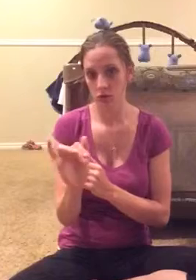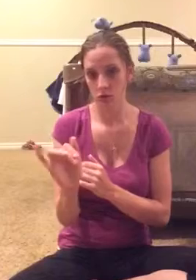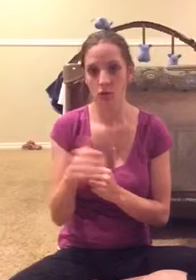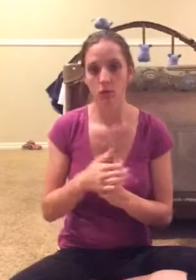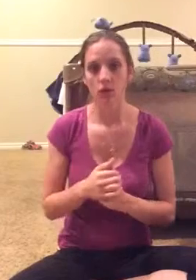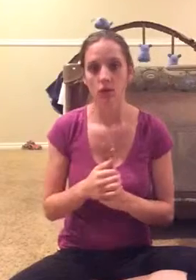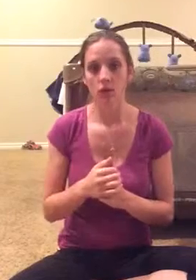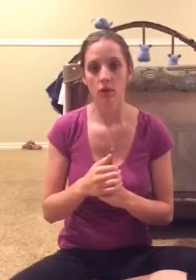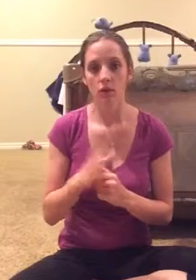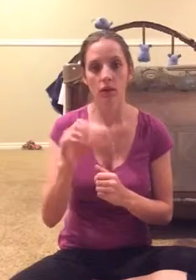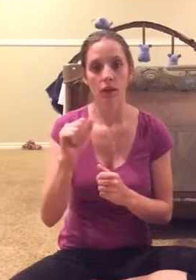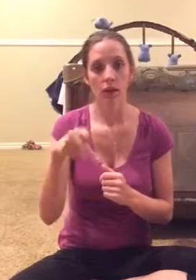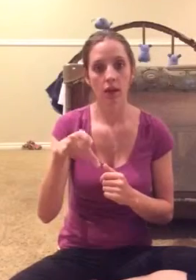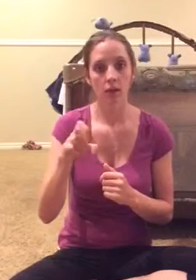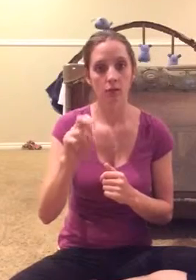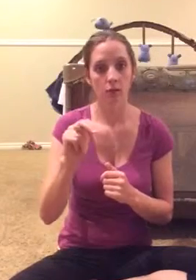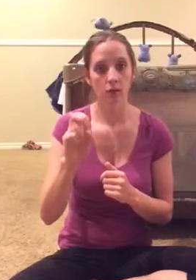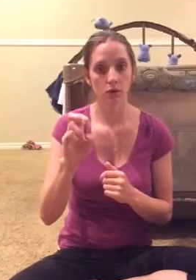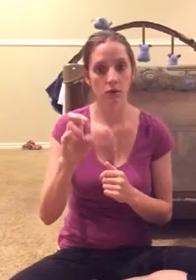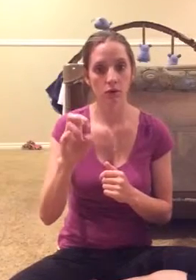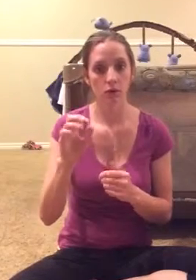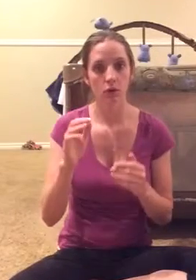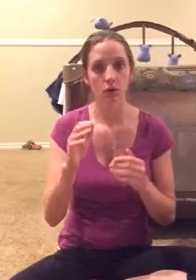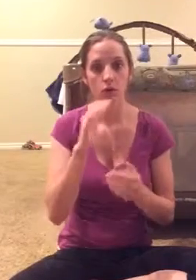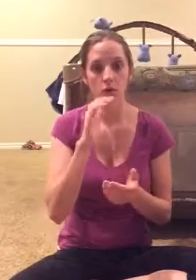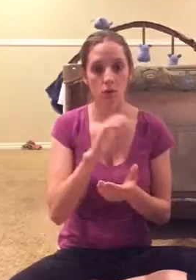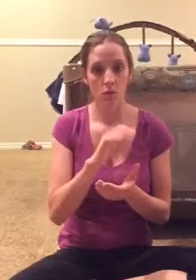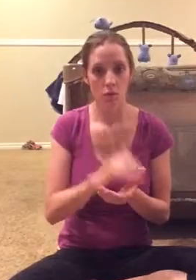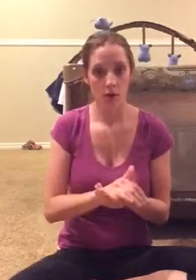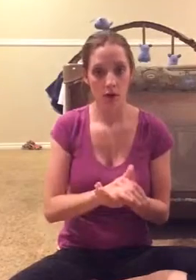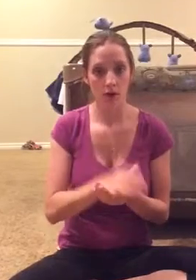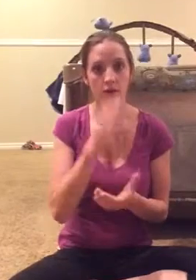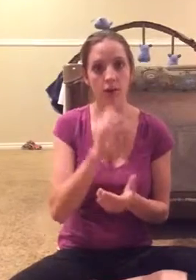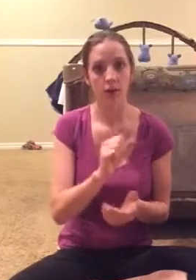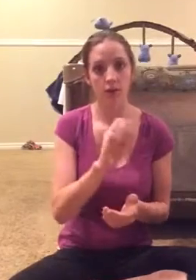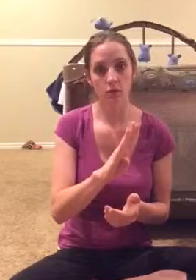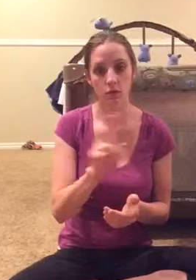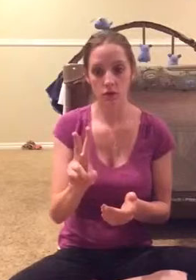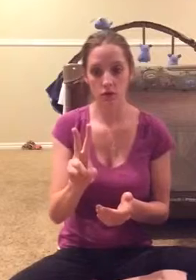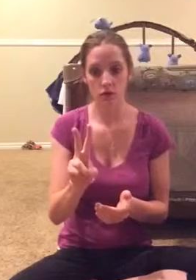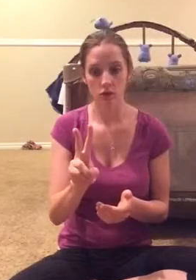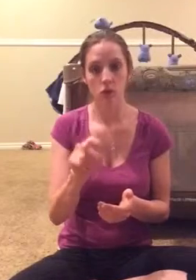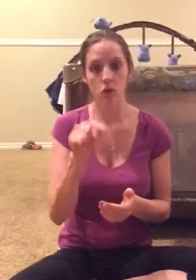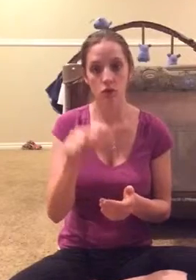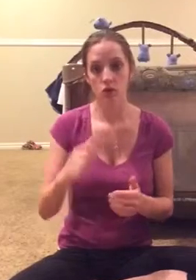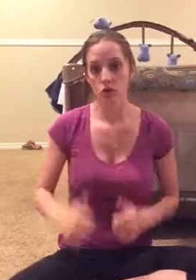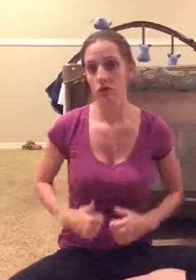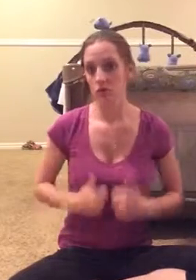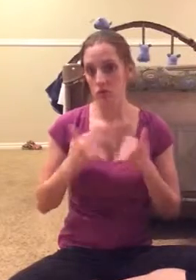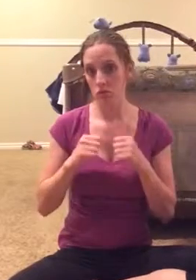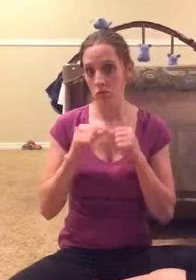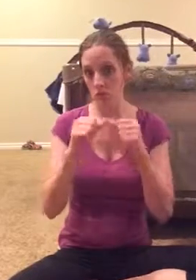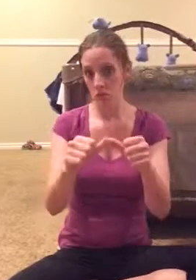Kapner's wife, Catherine, 42, survived and remained at Logan Regional Hospital Tuesday, but her